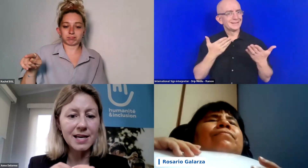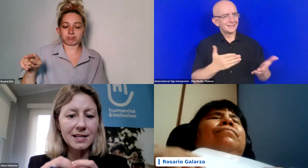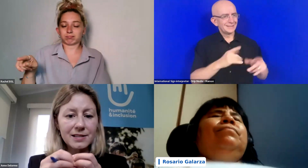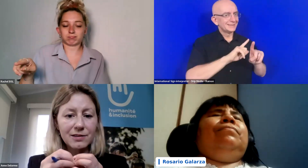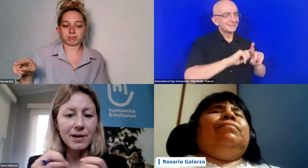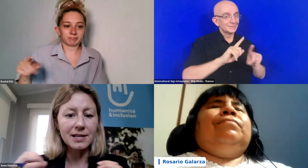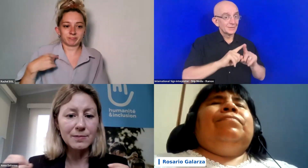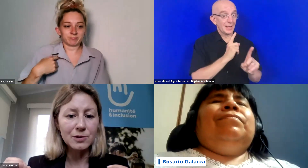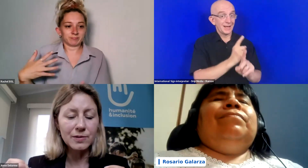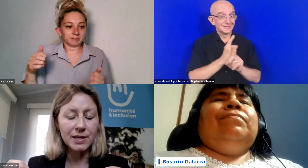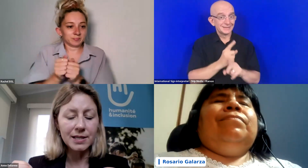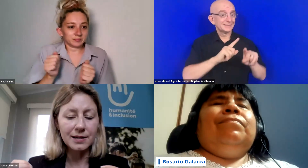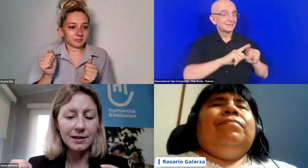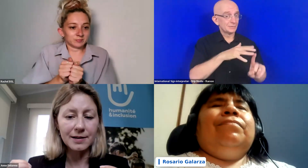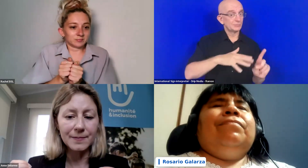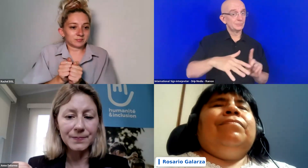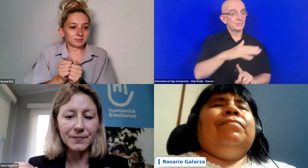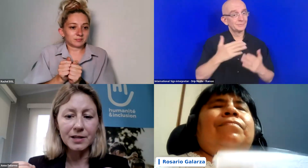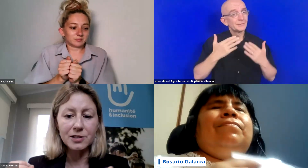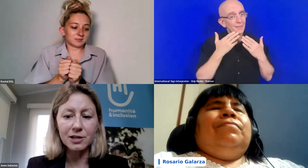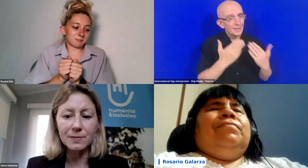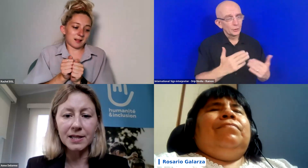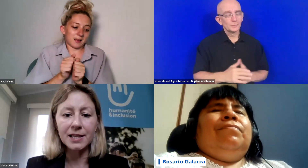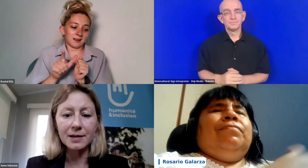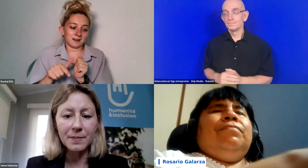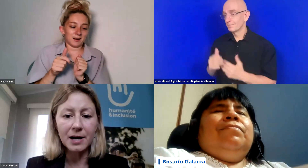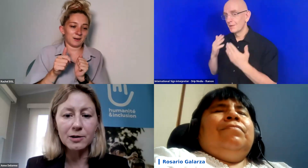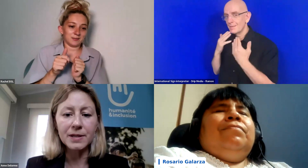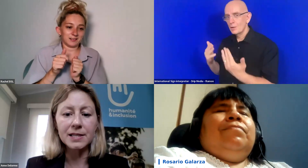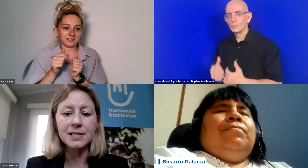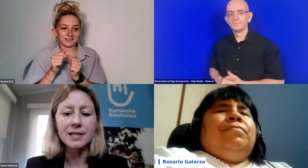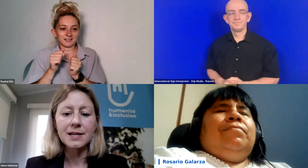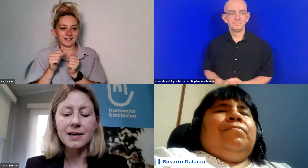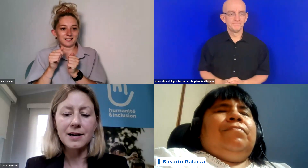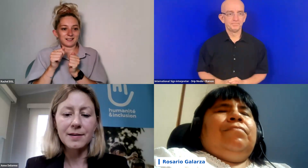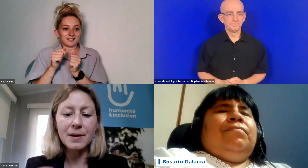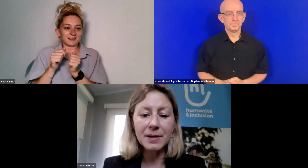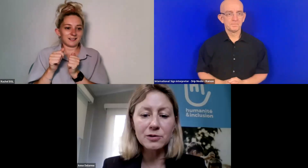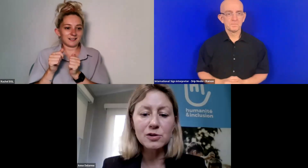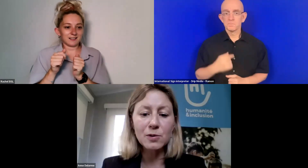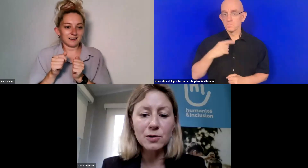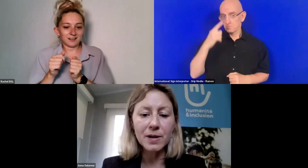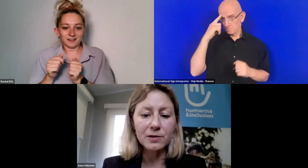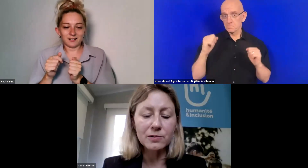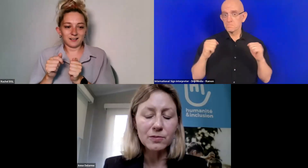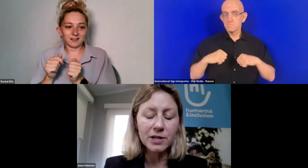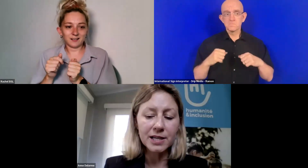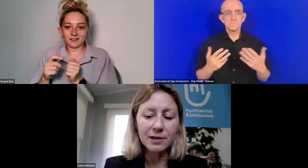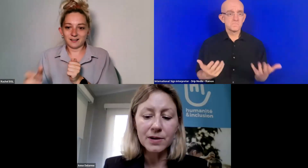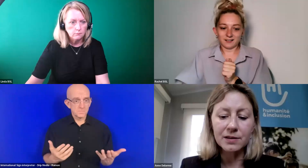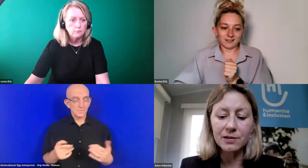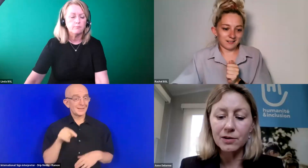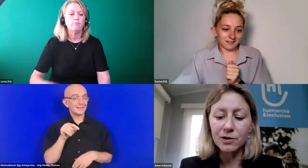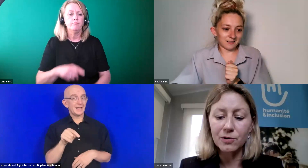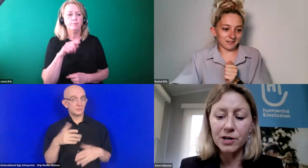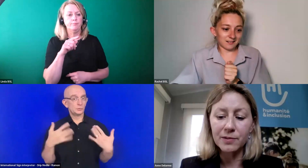agree, there's that thread between autonomy, empowerment. Mamoudou spoke about